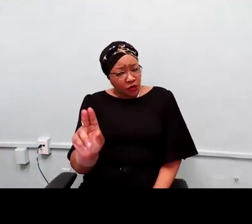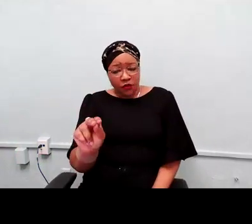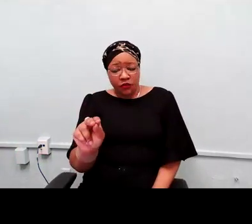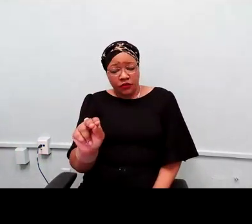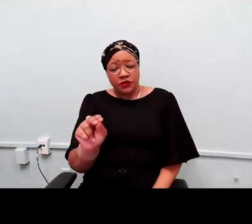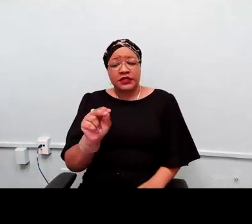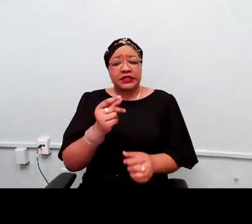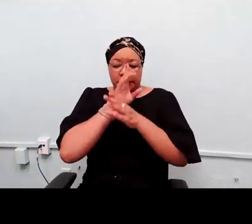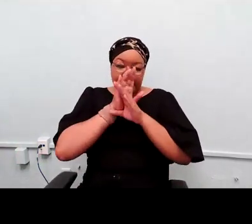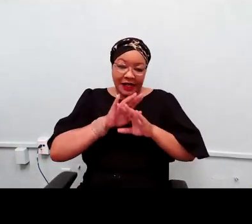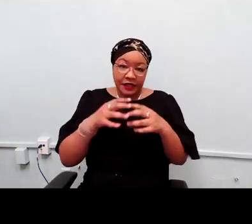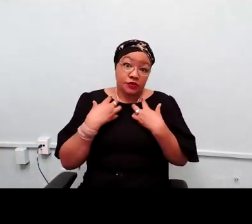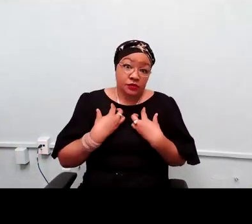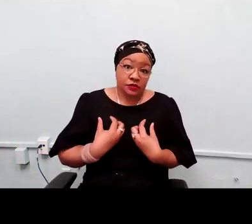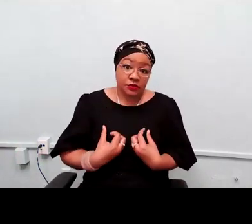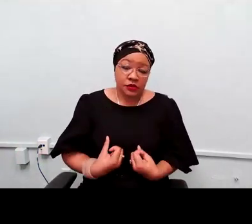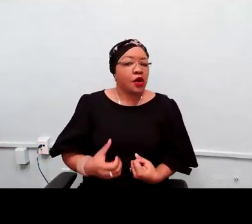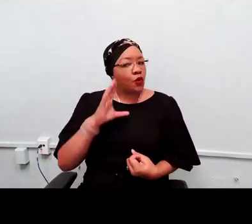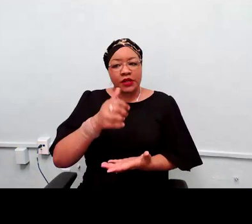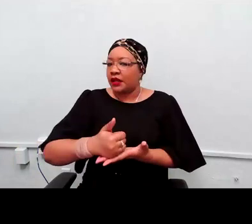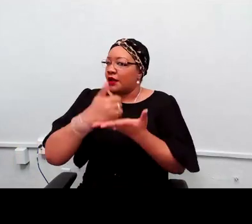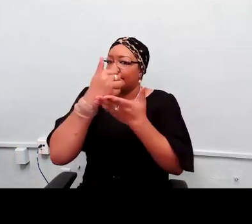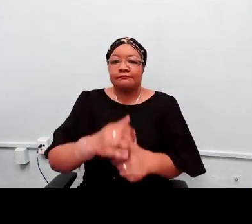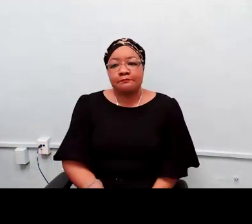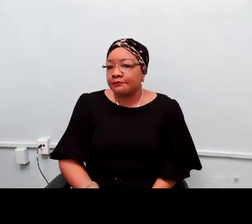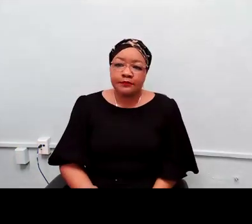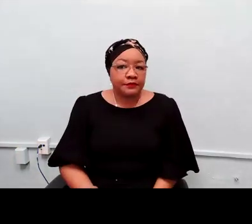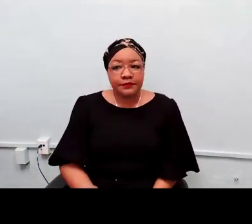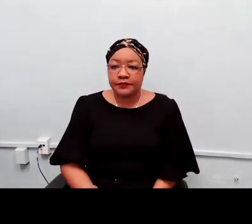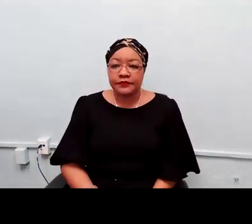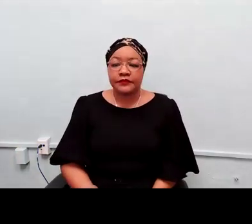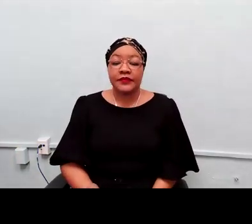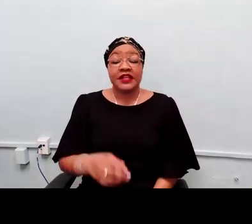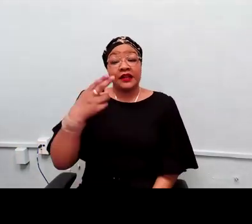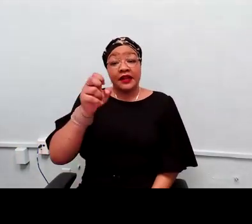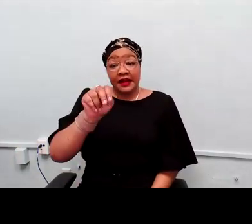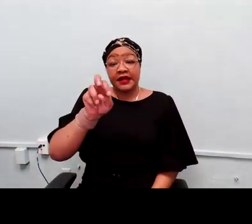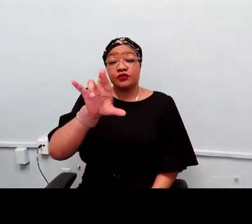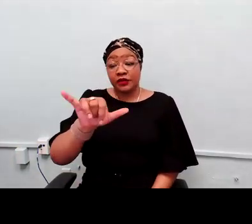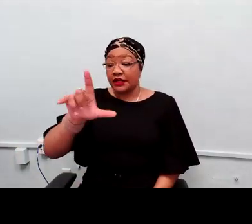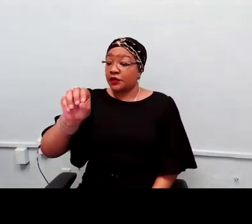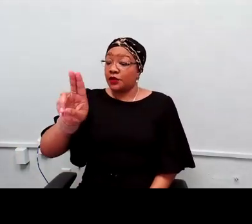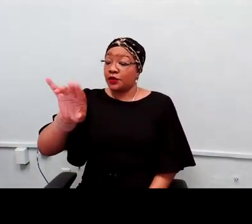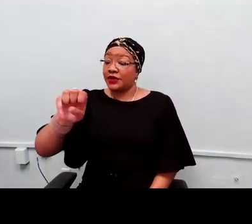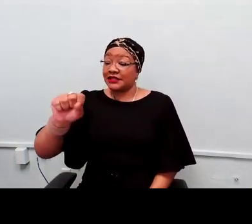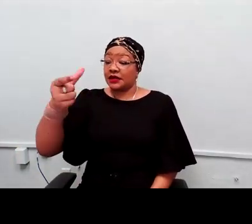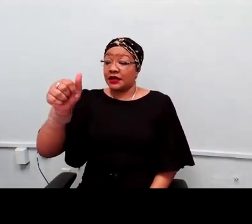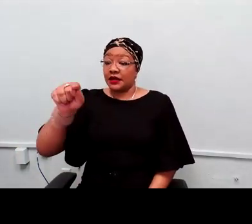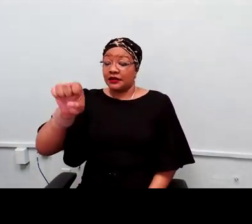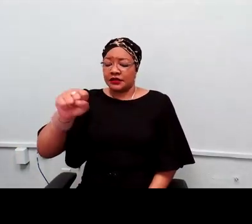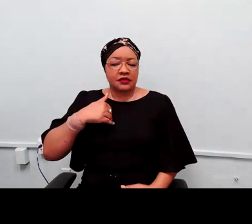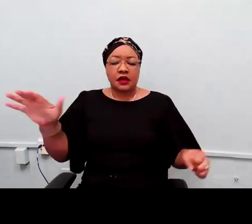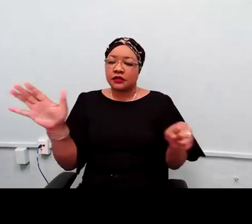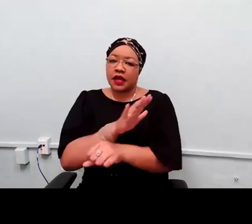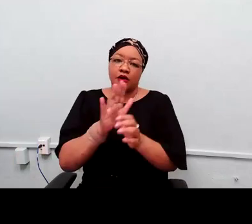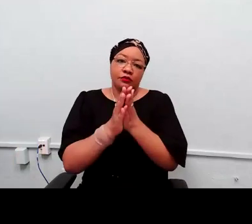So bearing witness, Henry Louis Gates has an entire book called Bearing